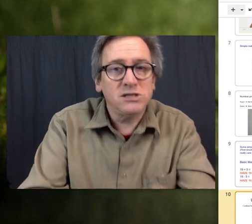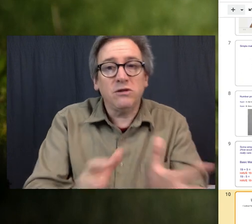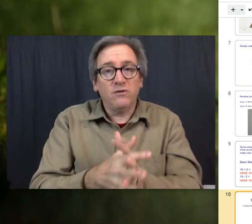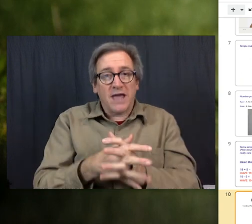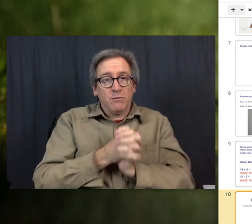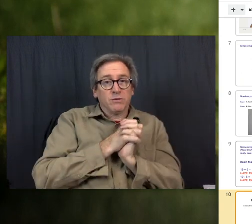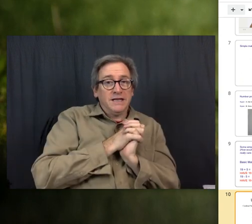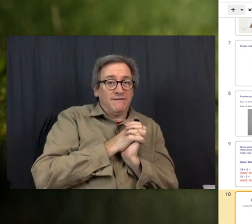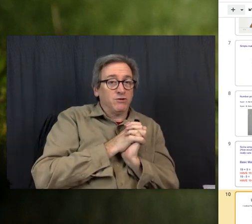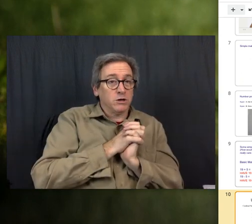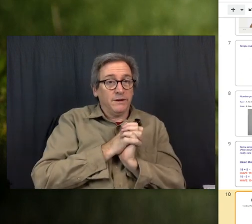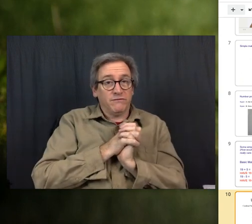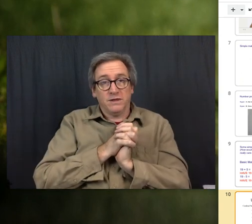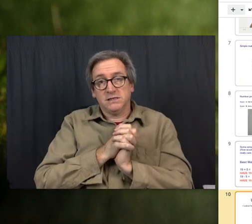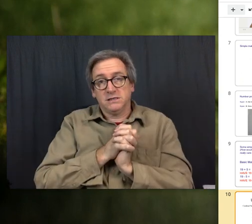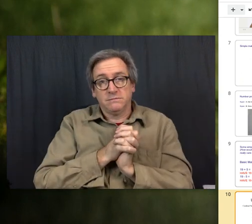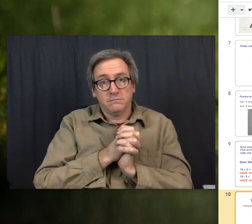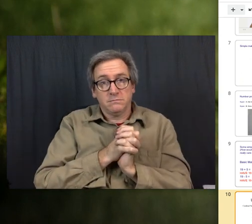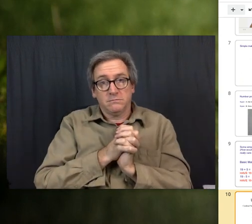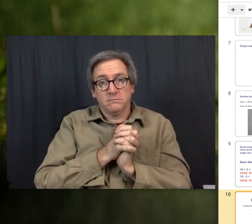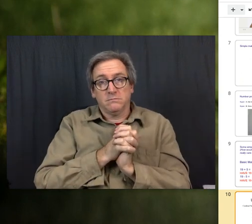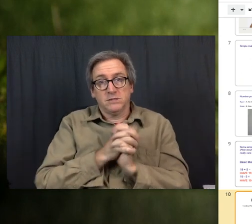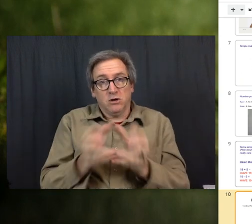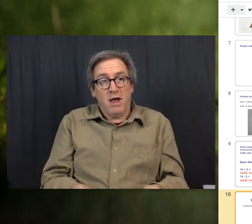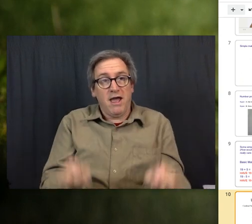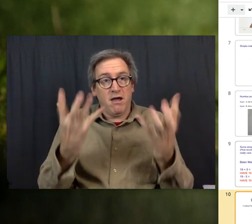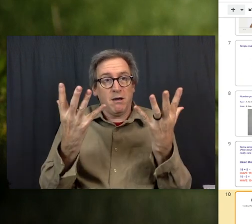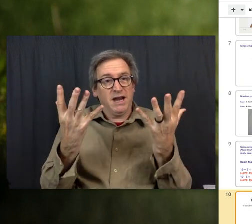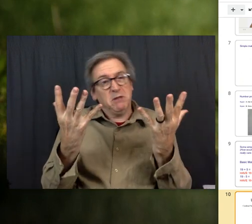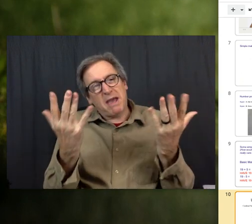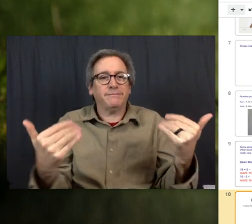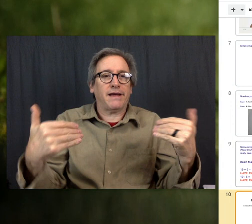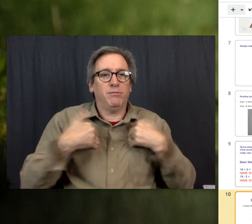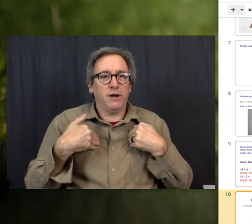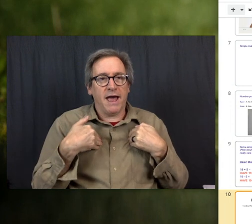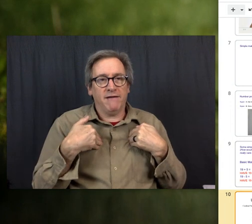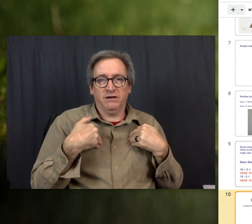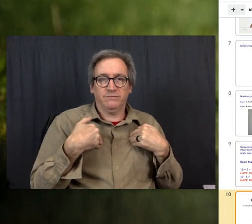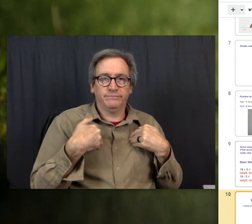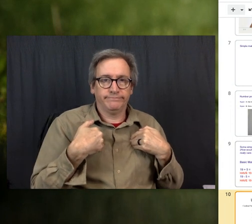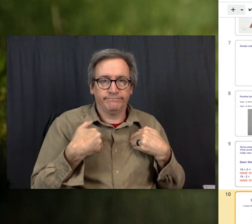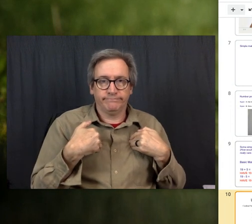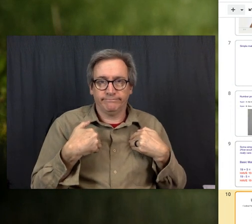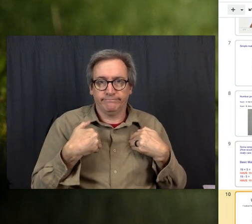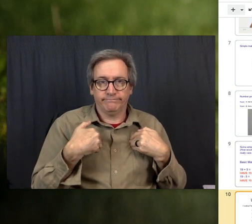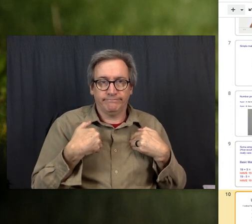This is all the vocab we really have to worry about for this. So how many? And I put have in.